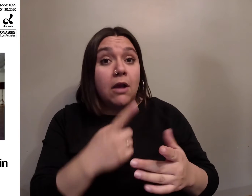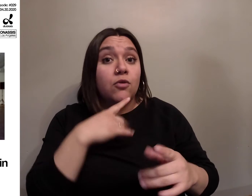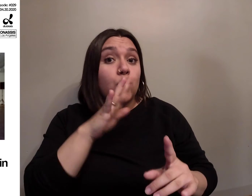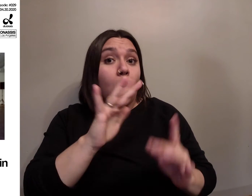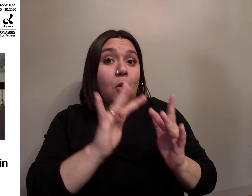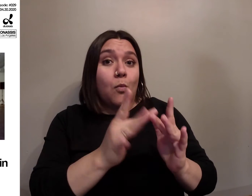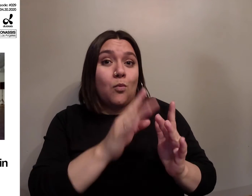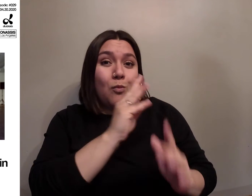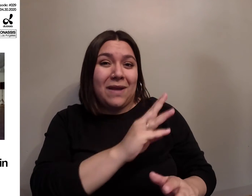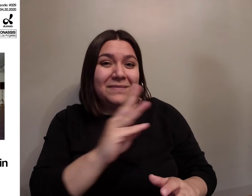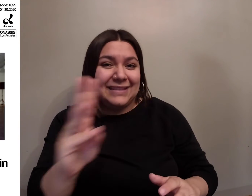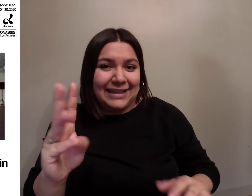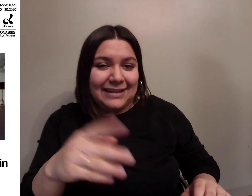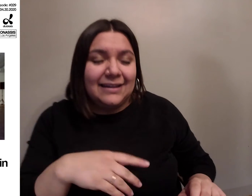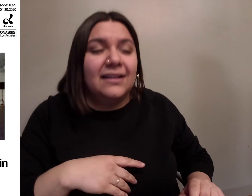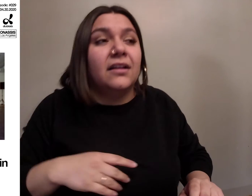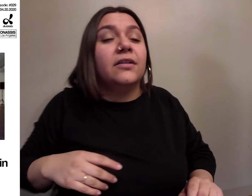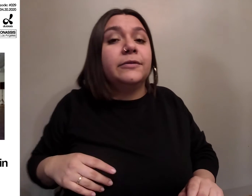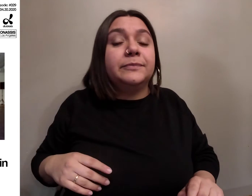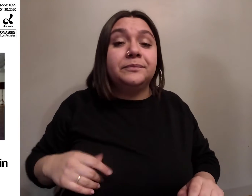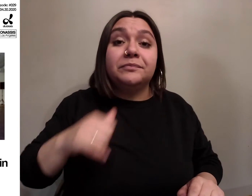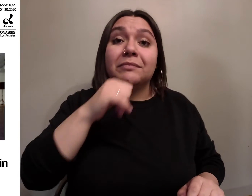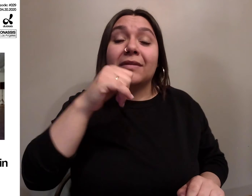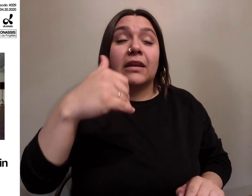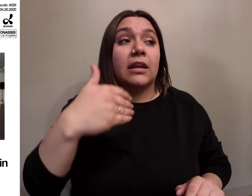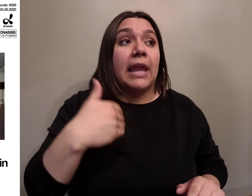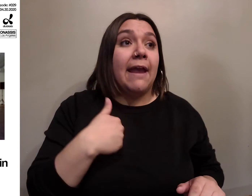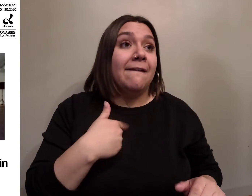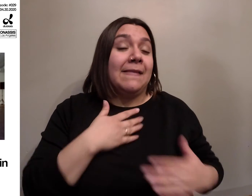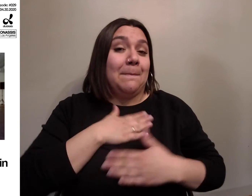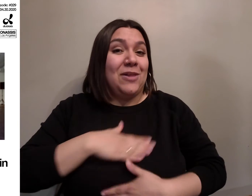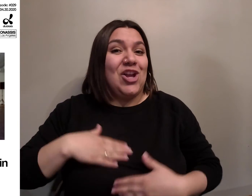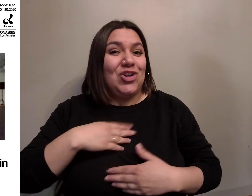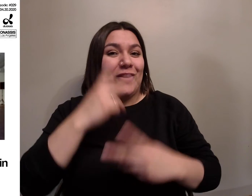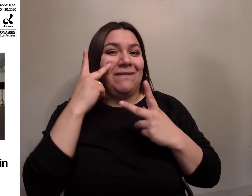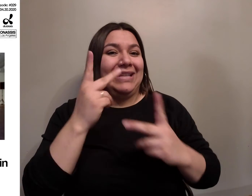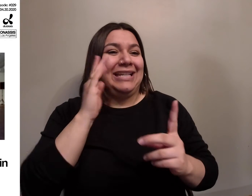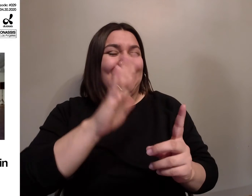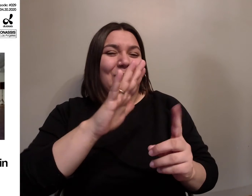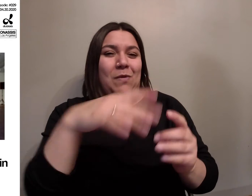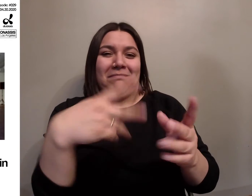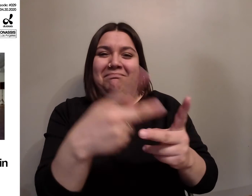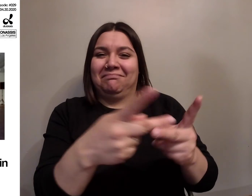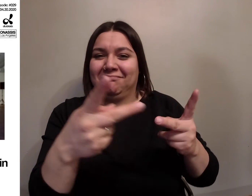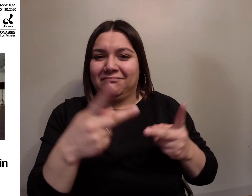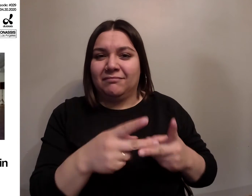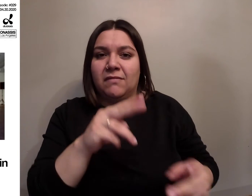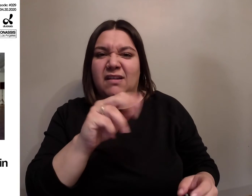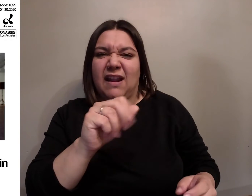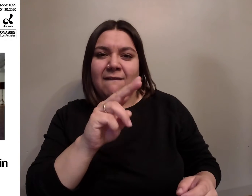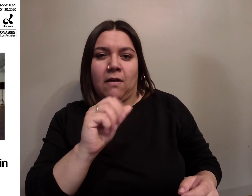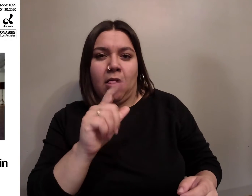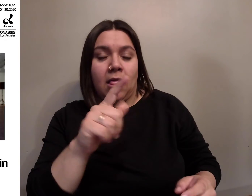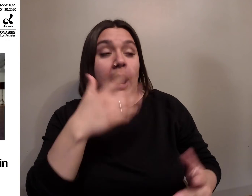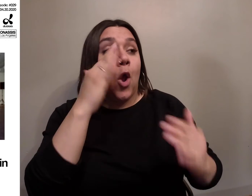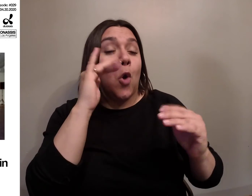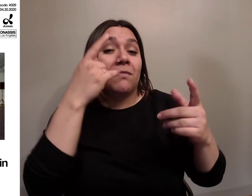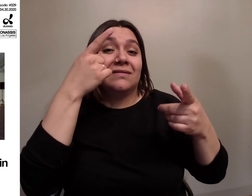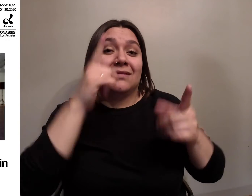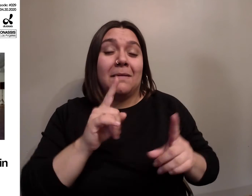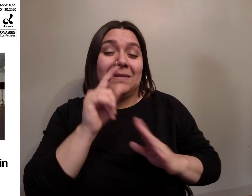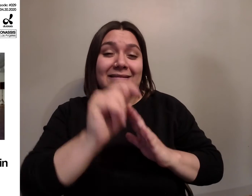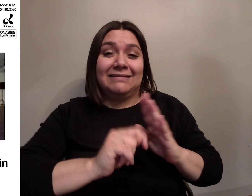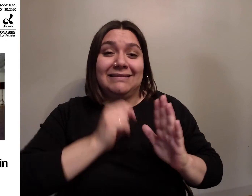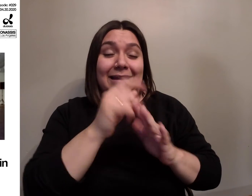in the meantime, I read the following passage, where you say art has the power to bring radical thought